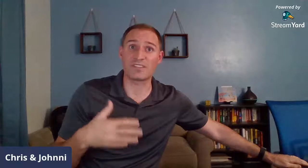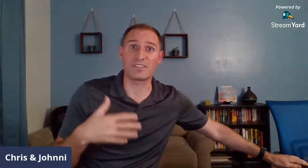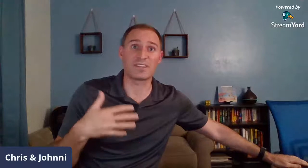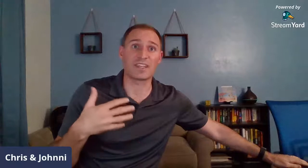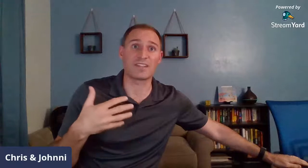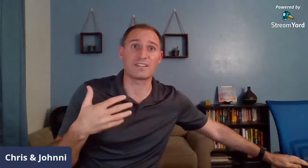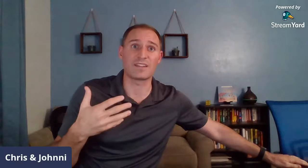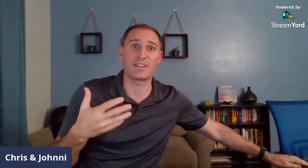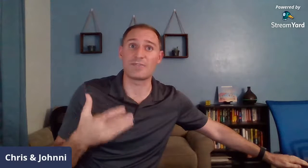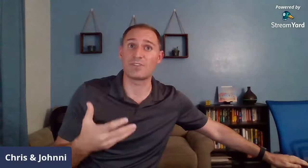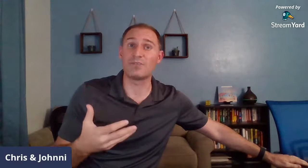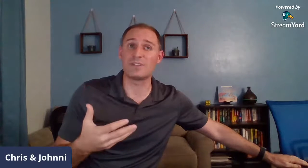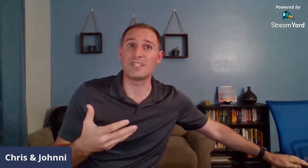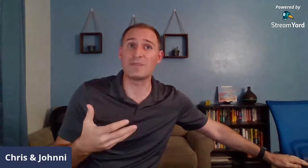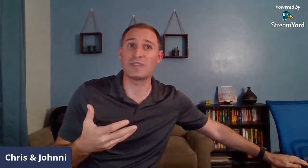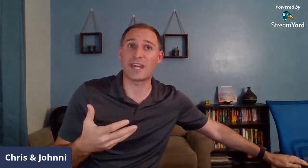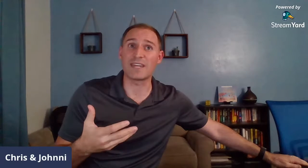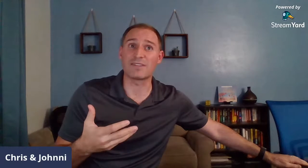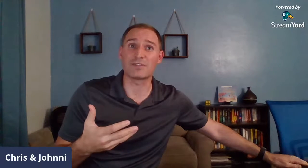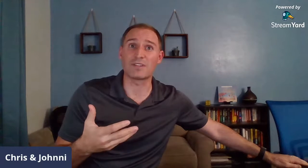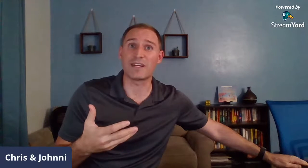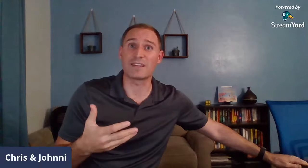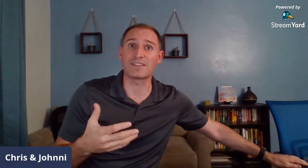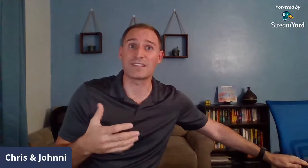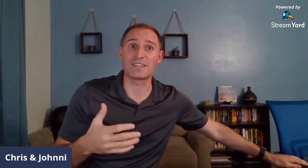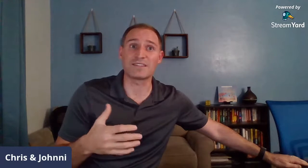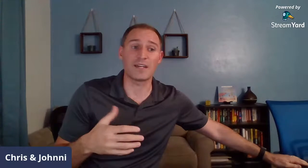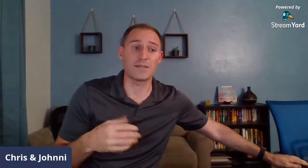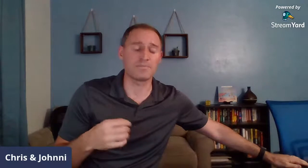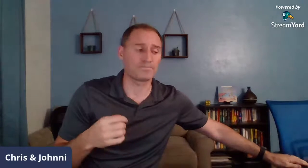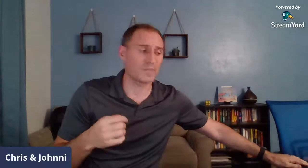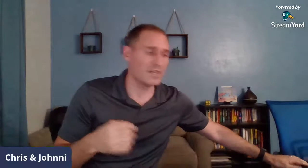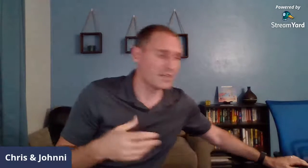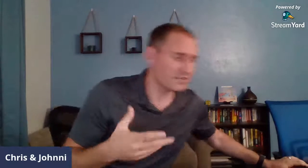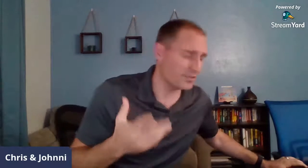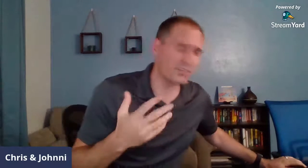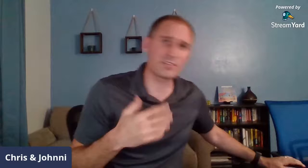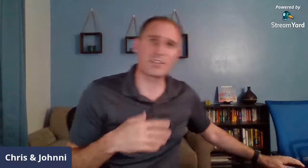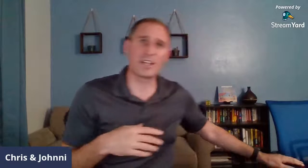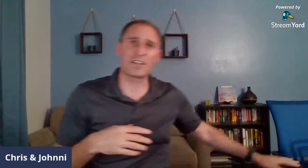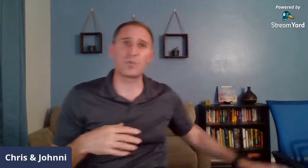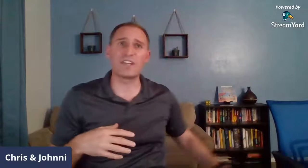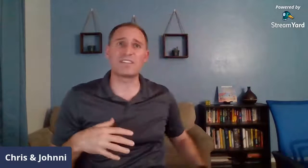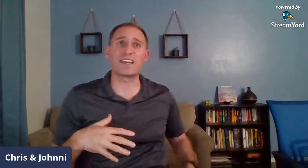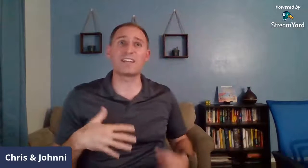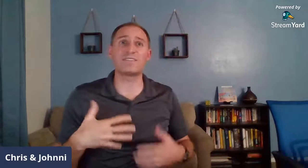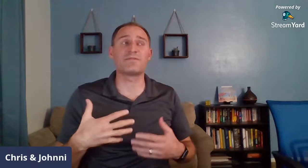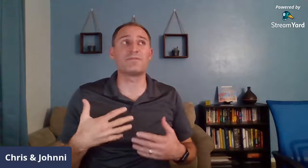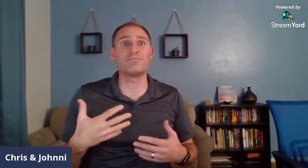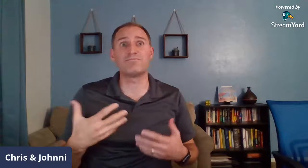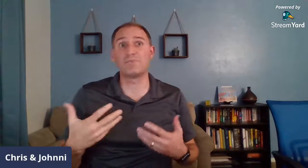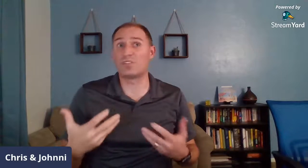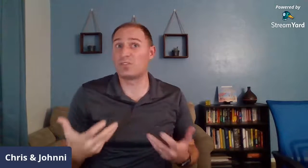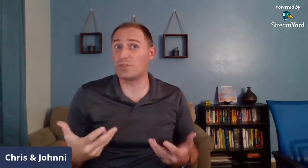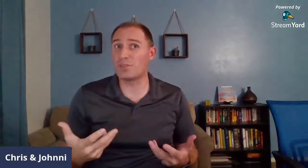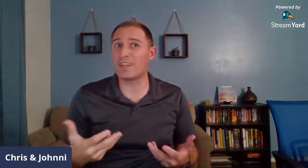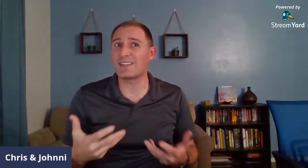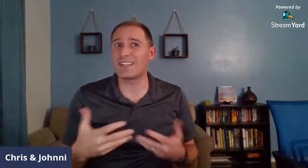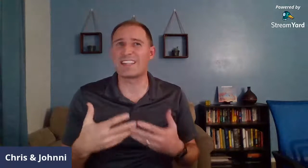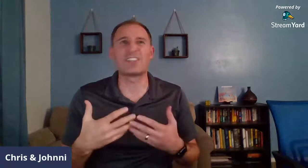actresses, and they do a deep dive into a lot of these things. So those are good ways to kind of do that, increase